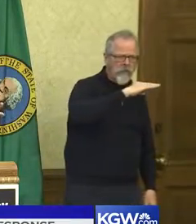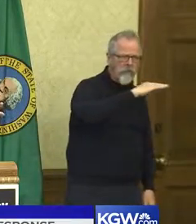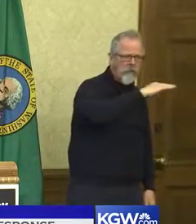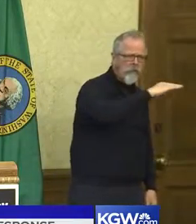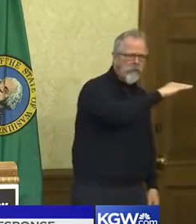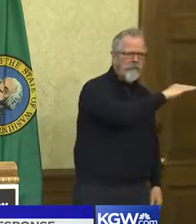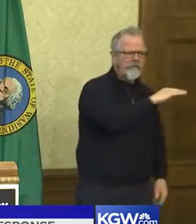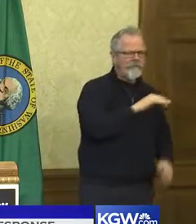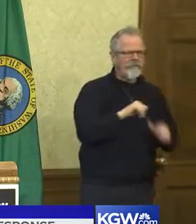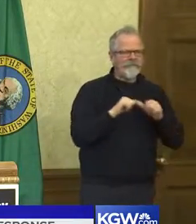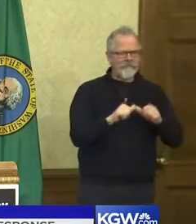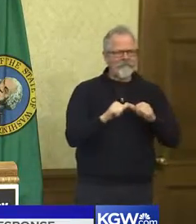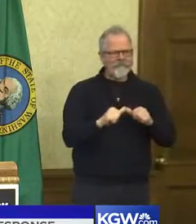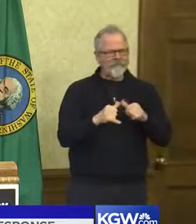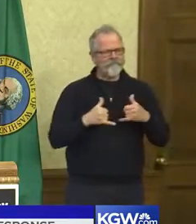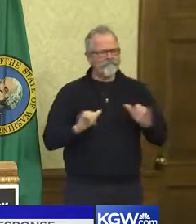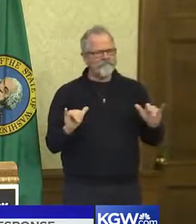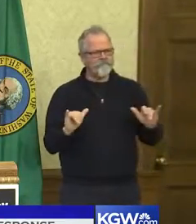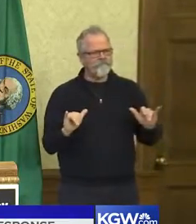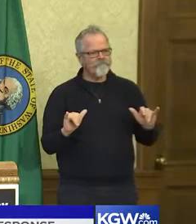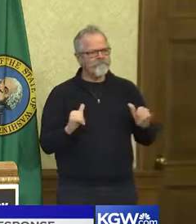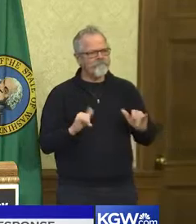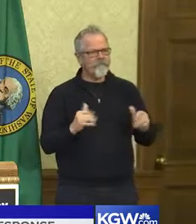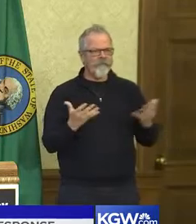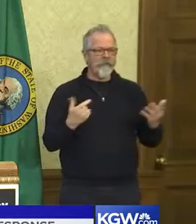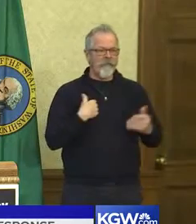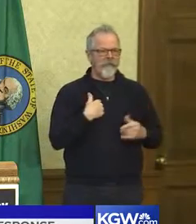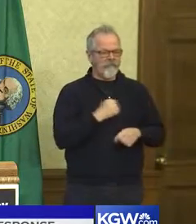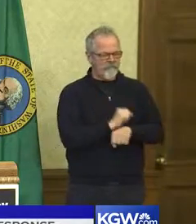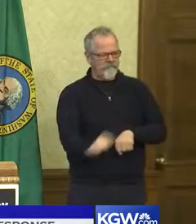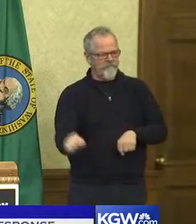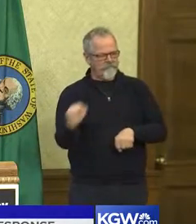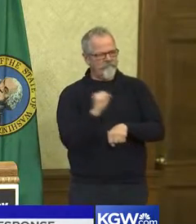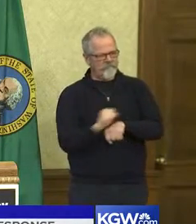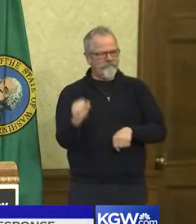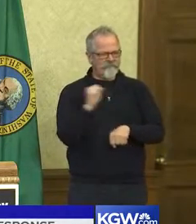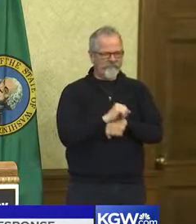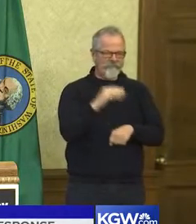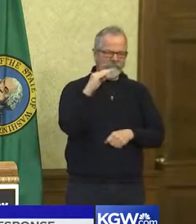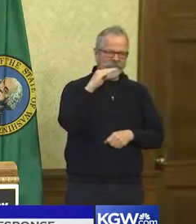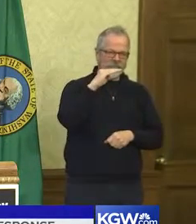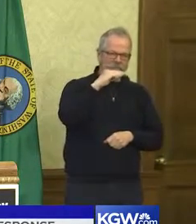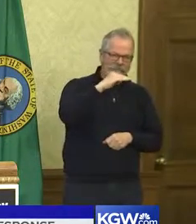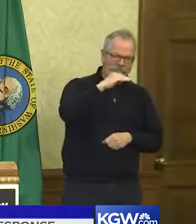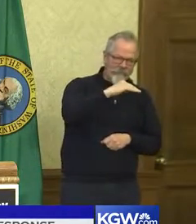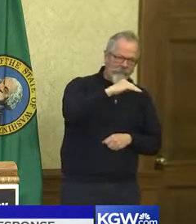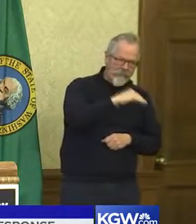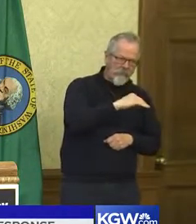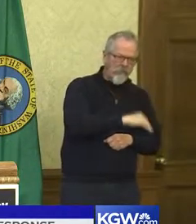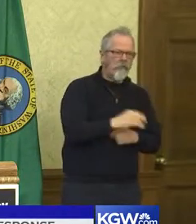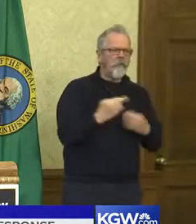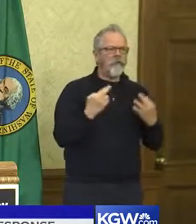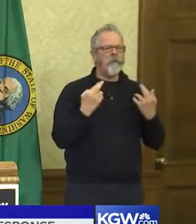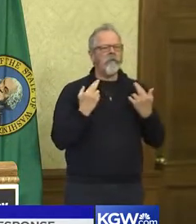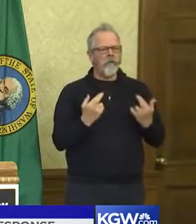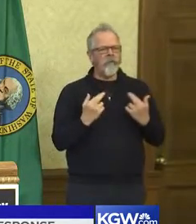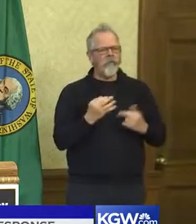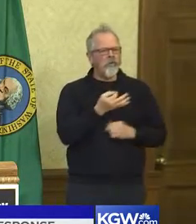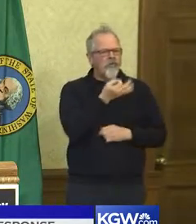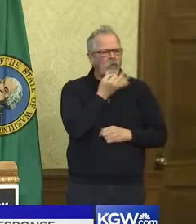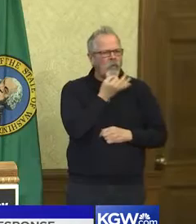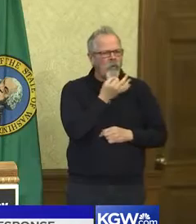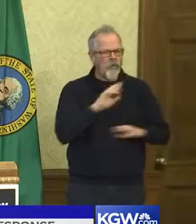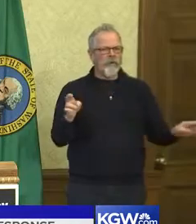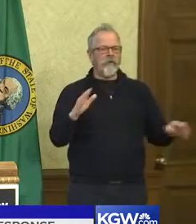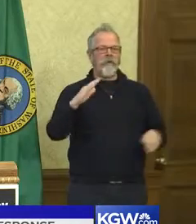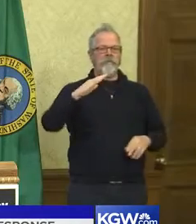working diligently to try to drive that number down, and hopefully it'll be here sooner rather than later. We're also making good progress in our effort to